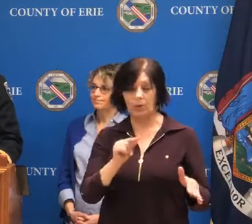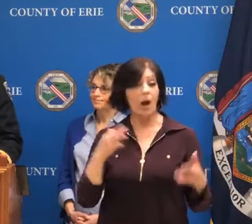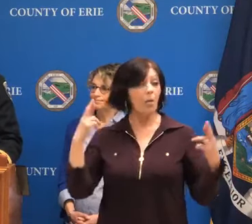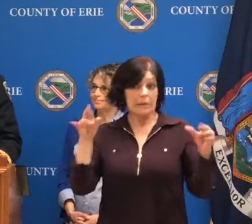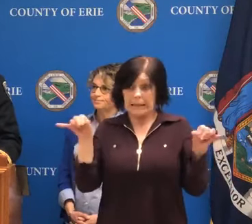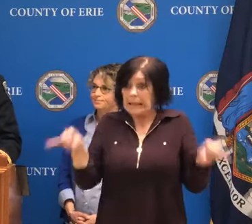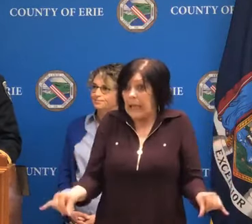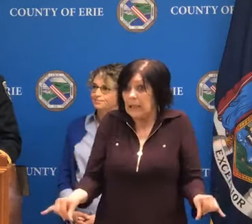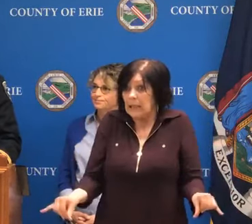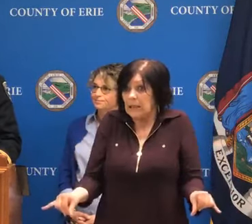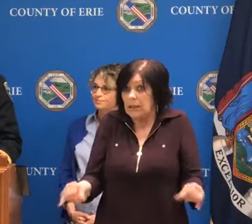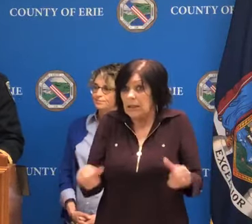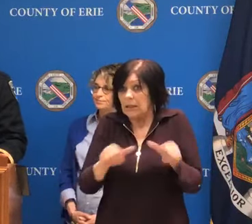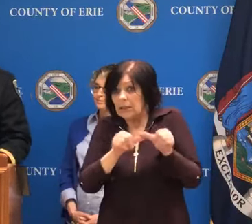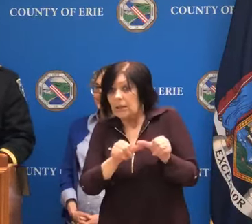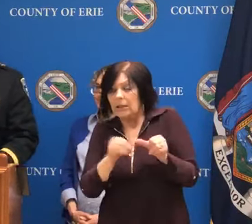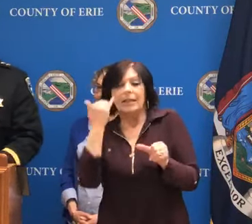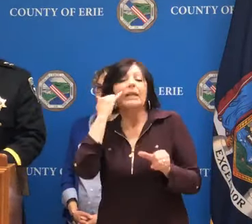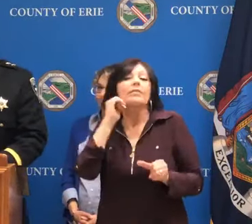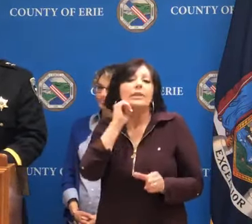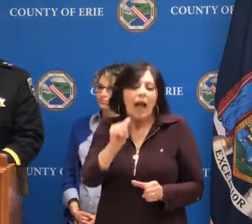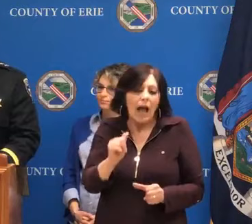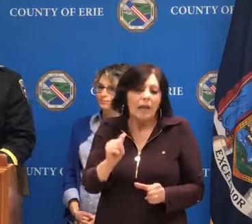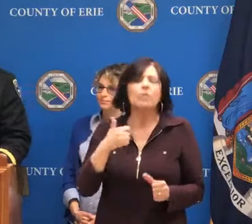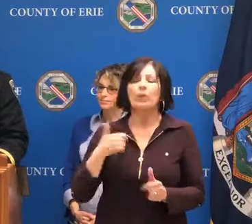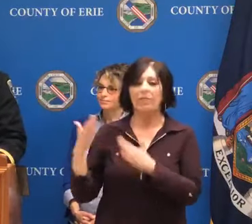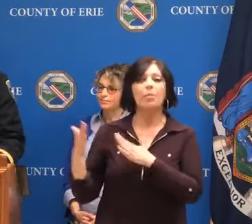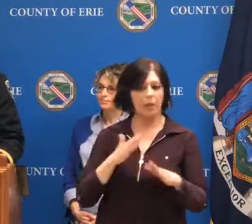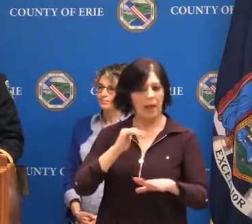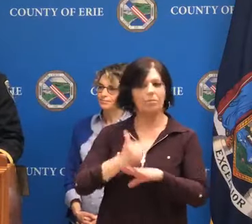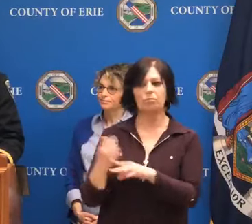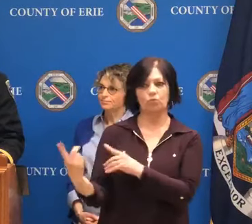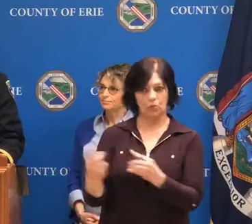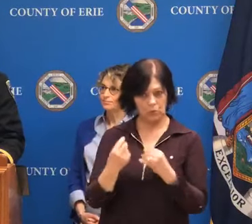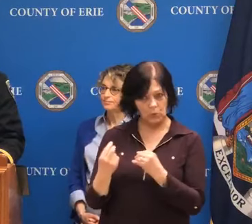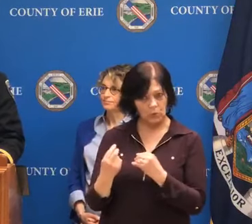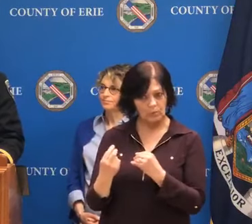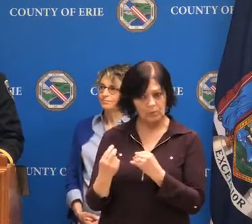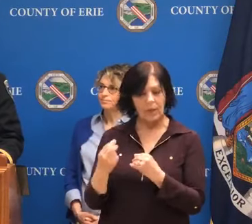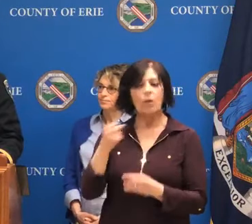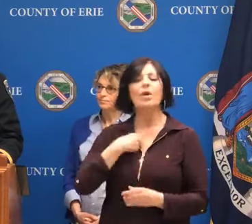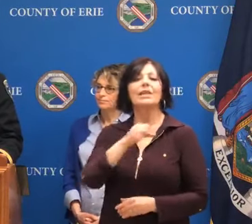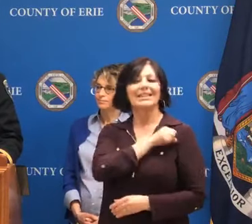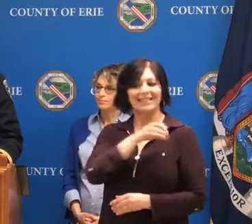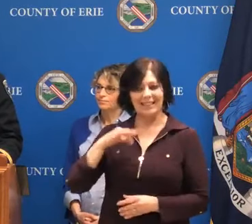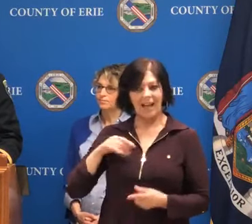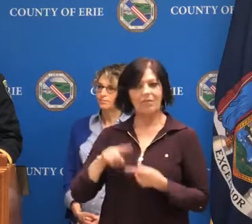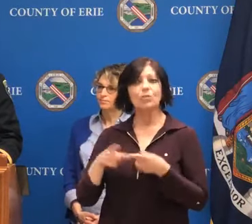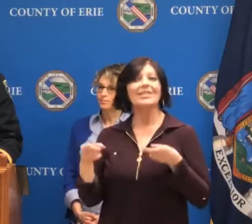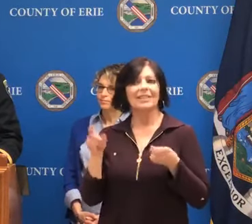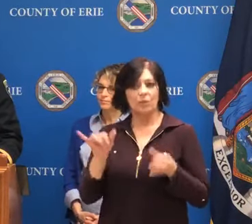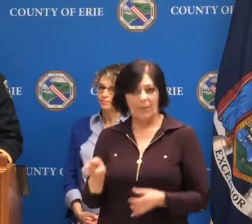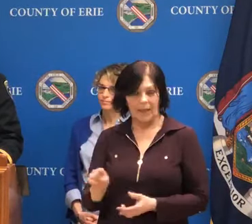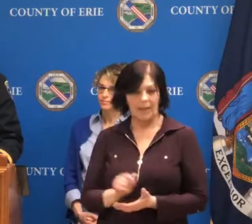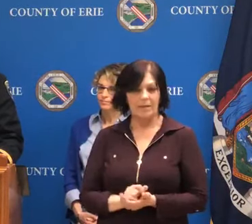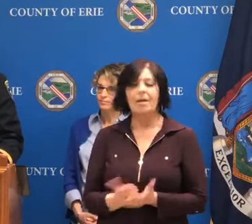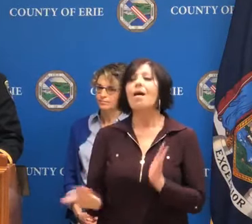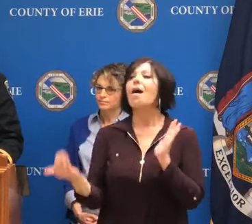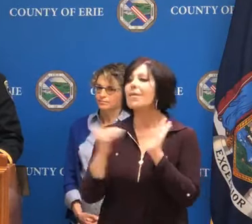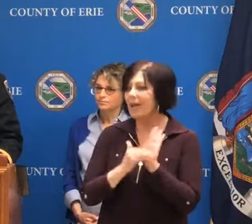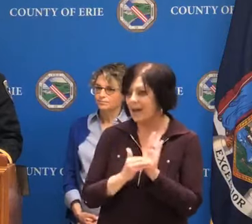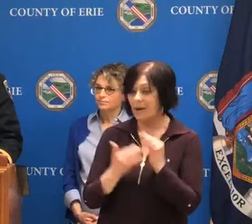way. If it doesn't, we have plans in place and staff, adequate staff to deal with it. Again, at